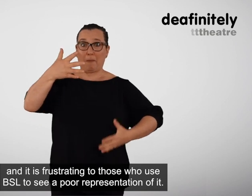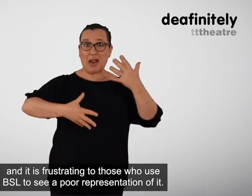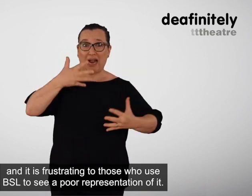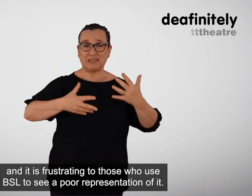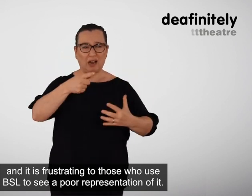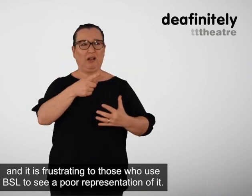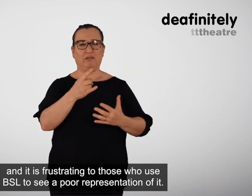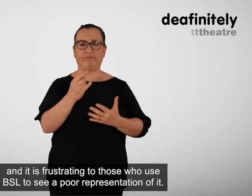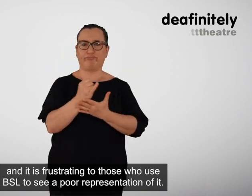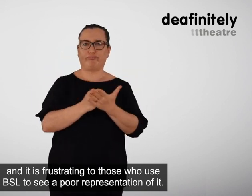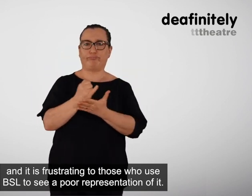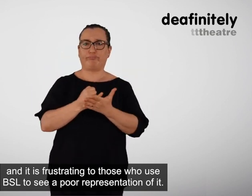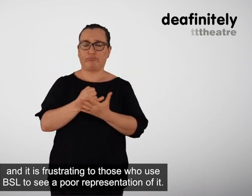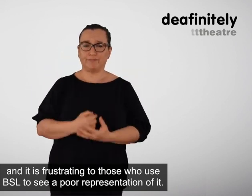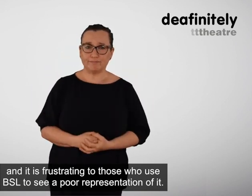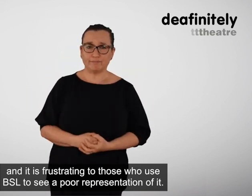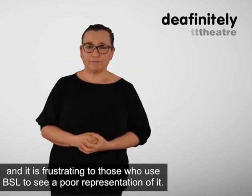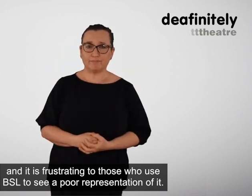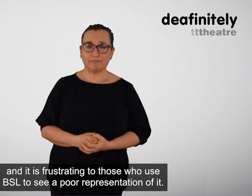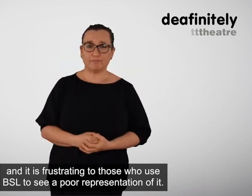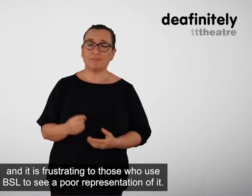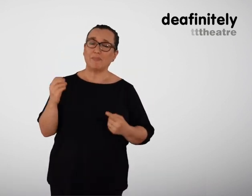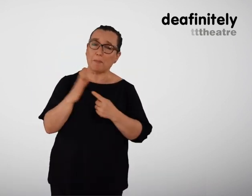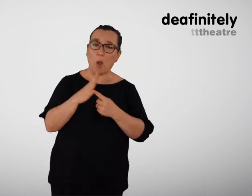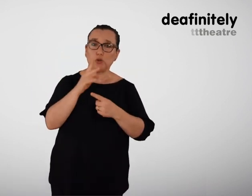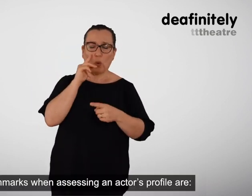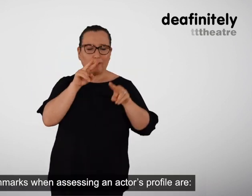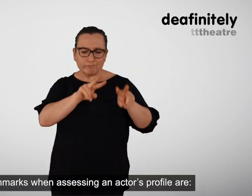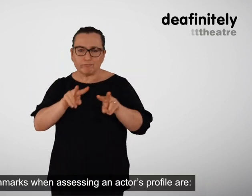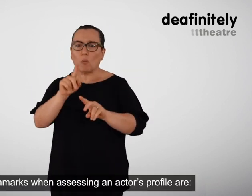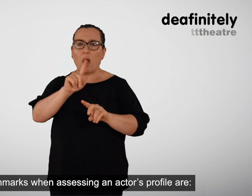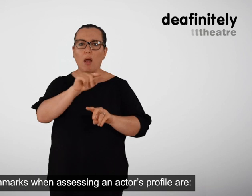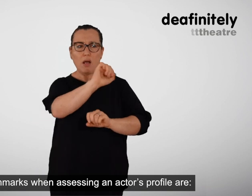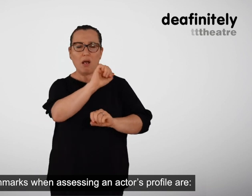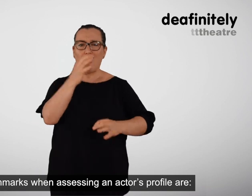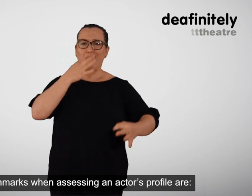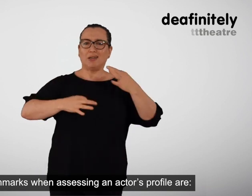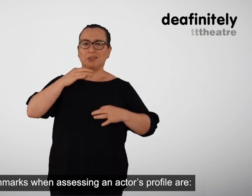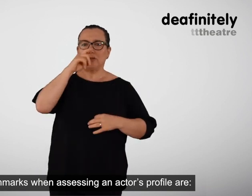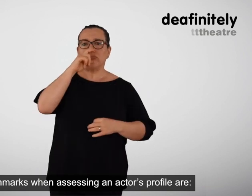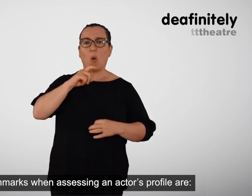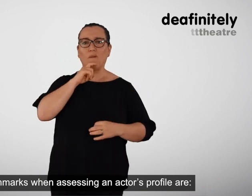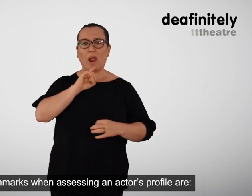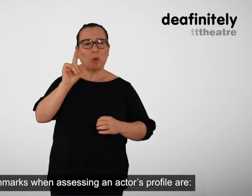who use BSL to see a poor representation of it. Benchmarks when assessing an actor's profile